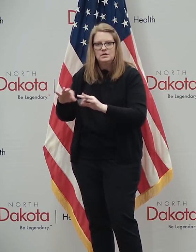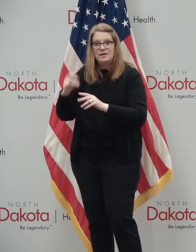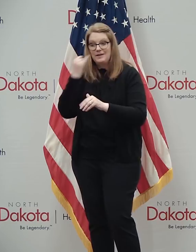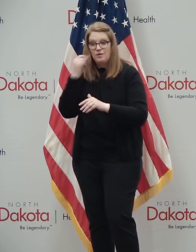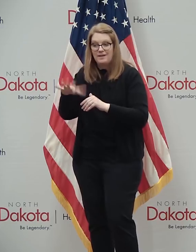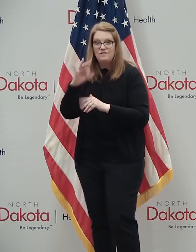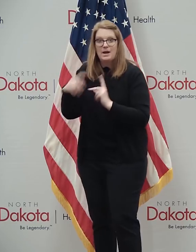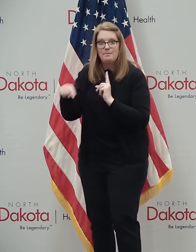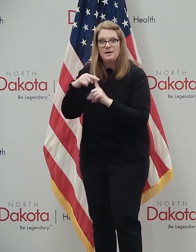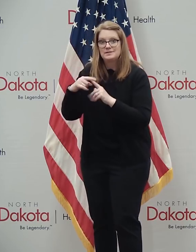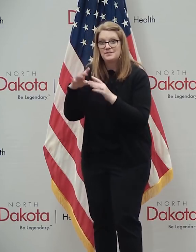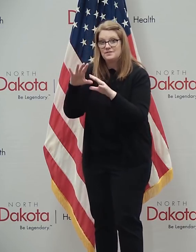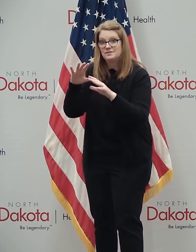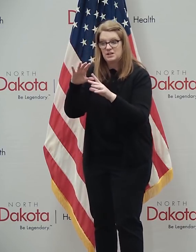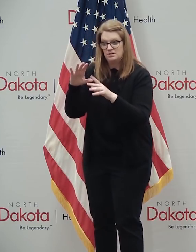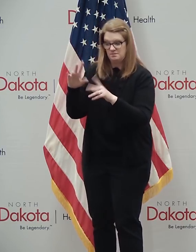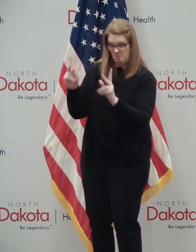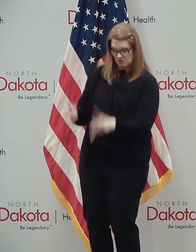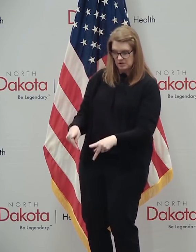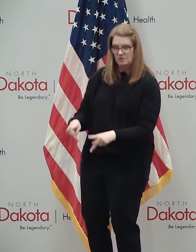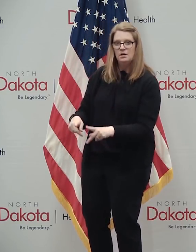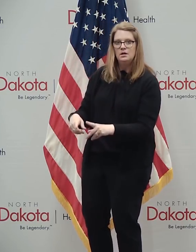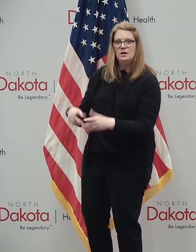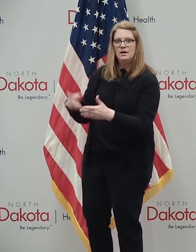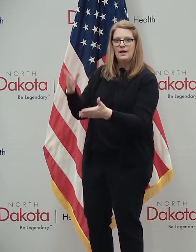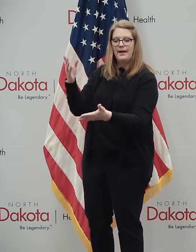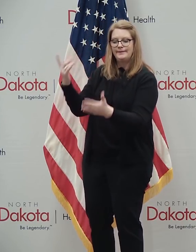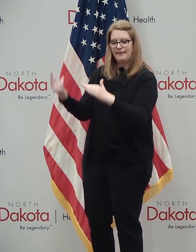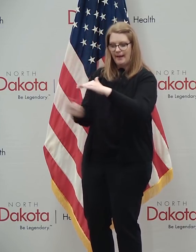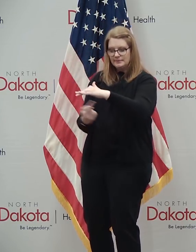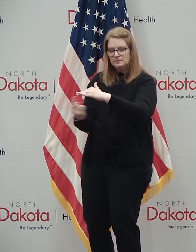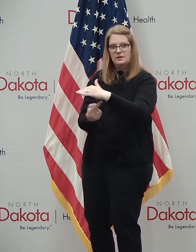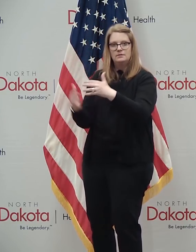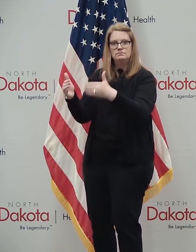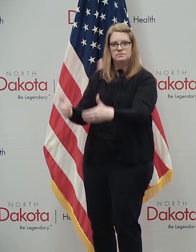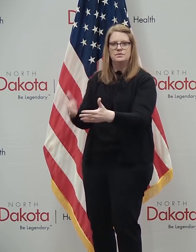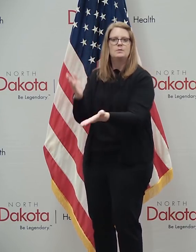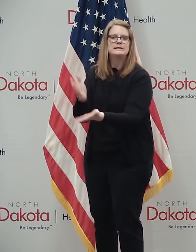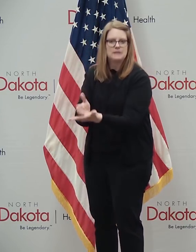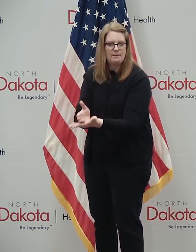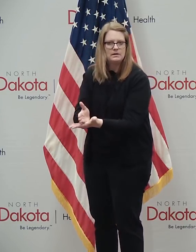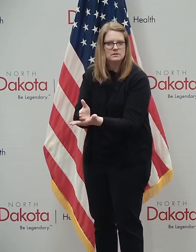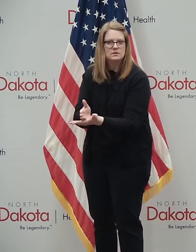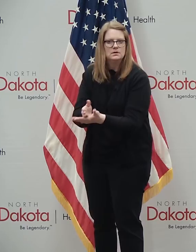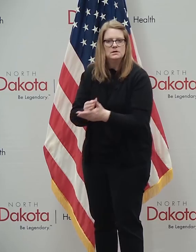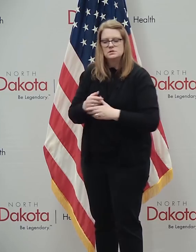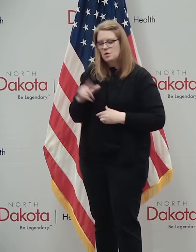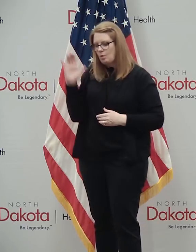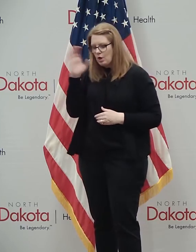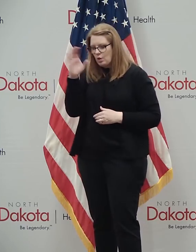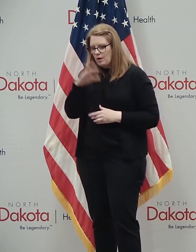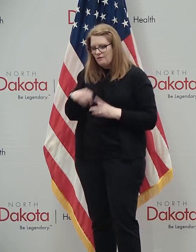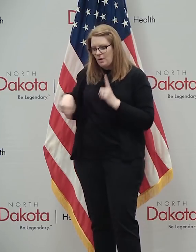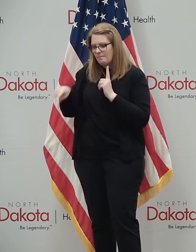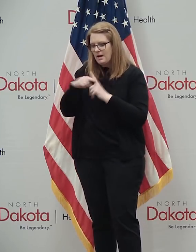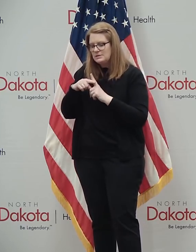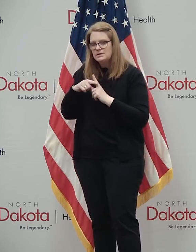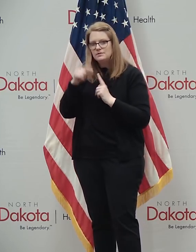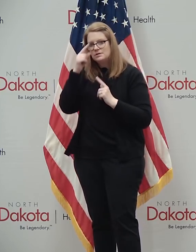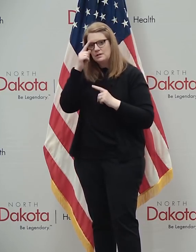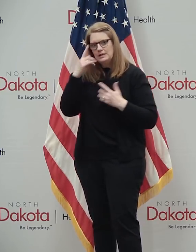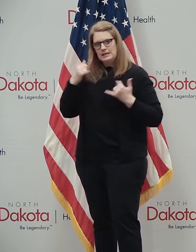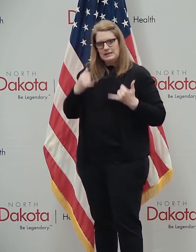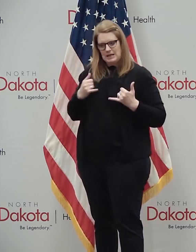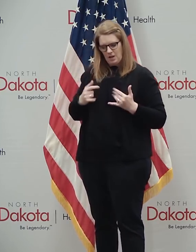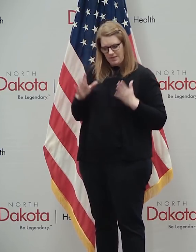isolated, the more we can slow this down. And so we are searching to find additional positives. So again, when you're in this